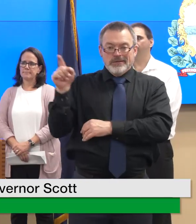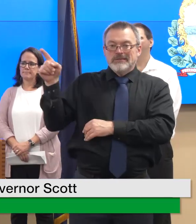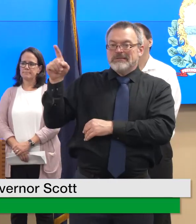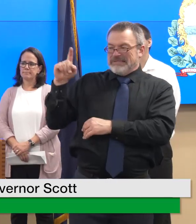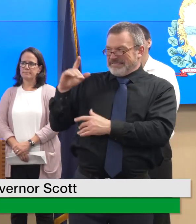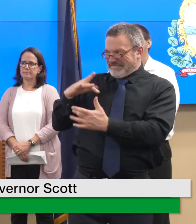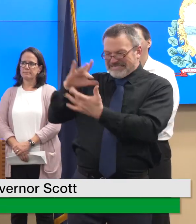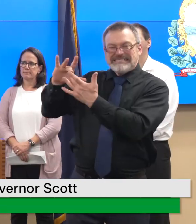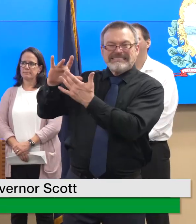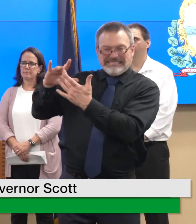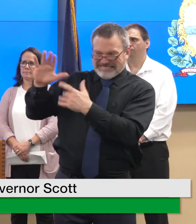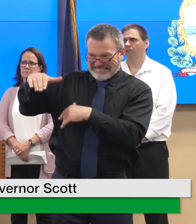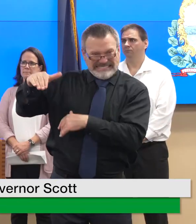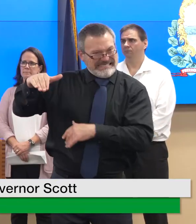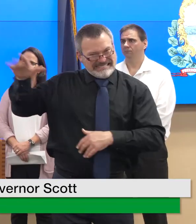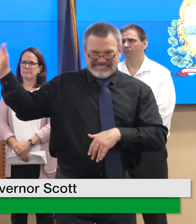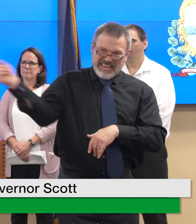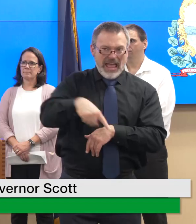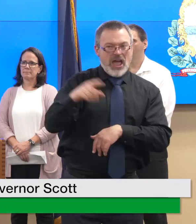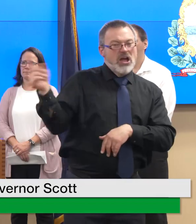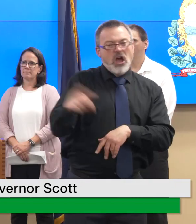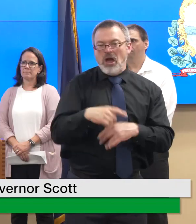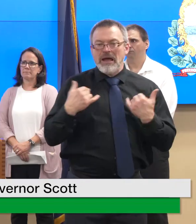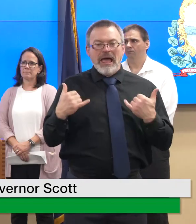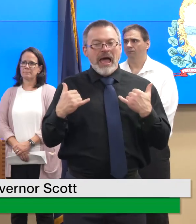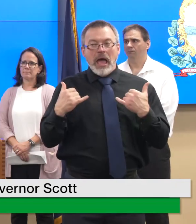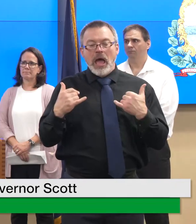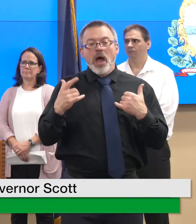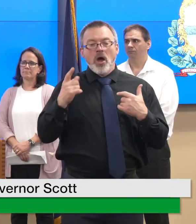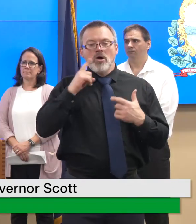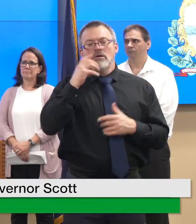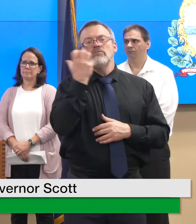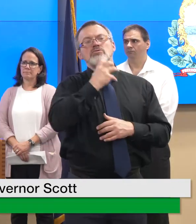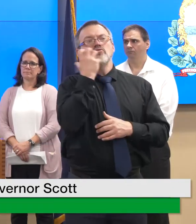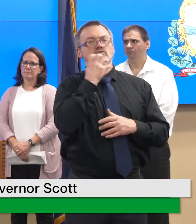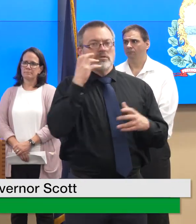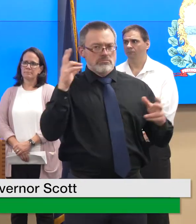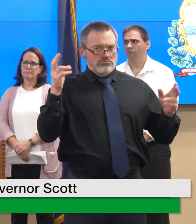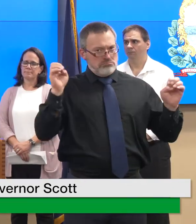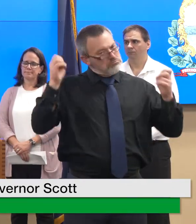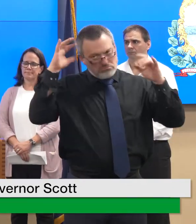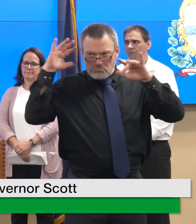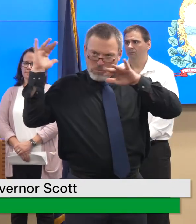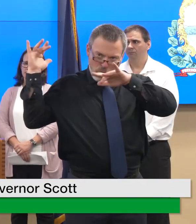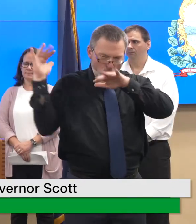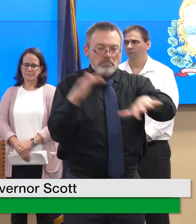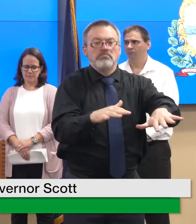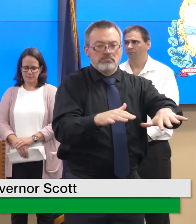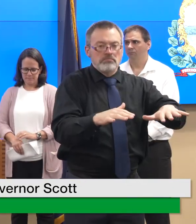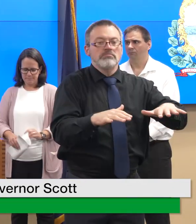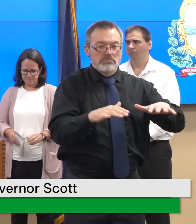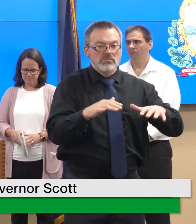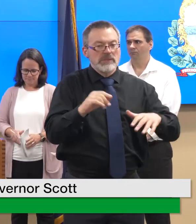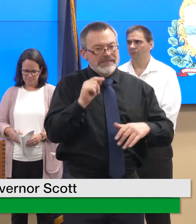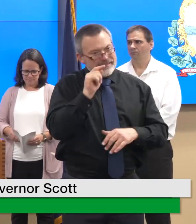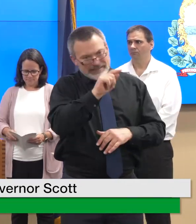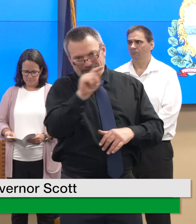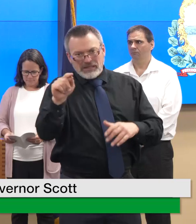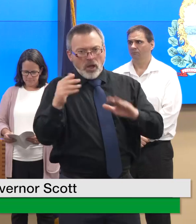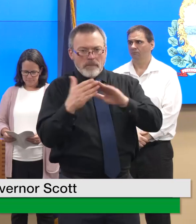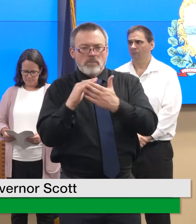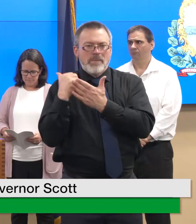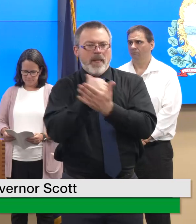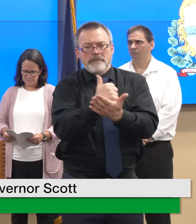team, which was amazing, volunteers to come to the aid of those in that community in such a short period of